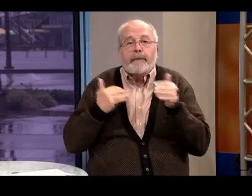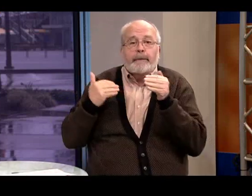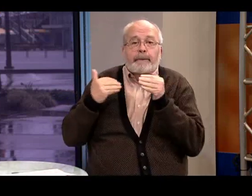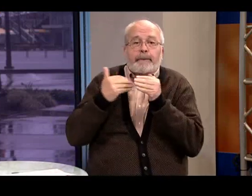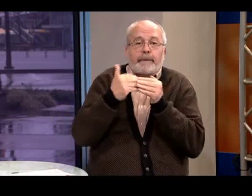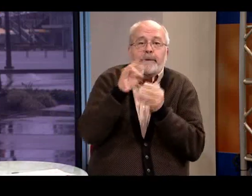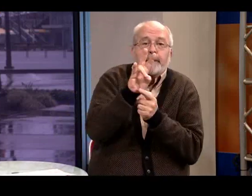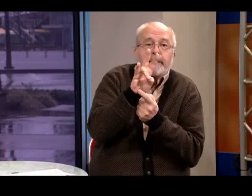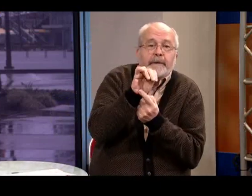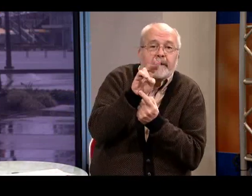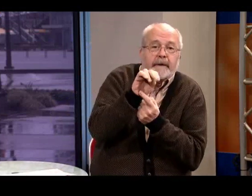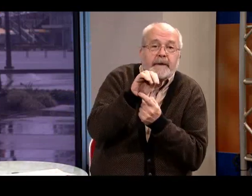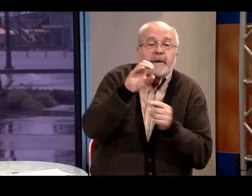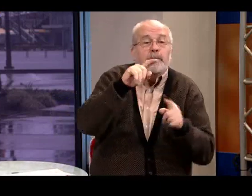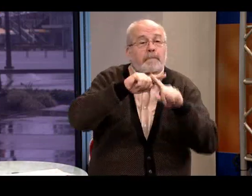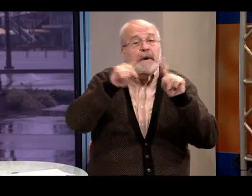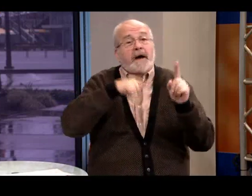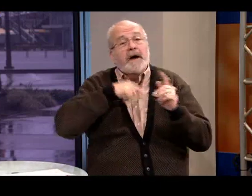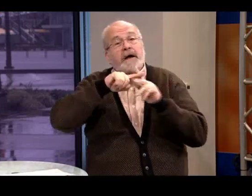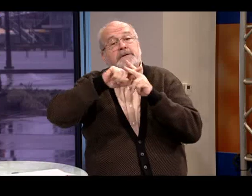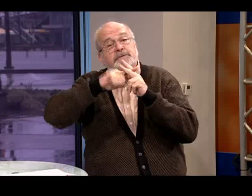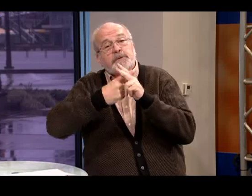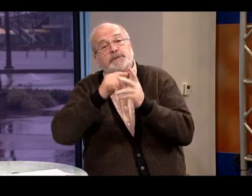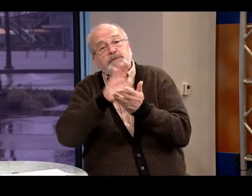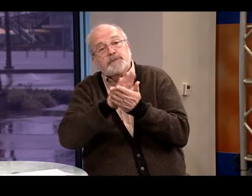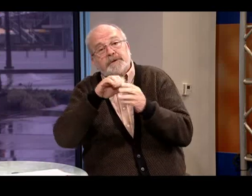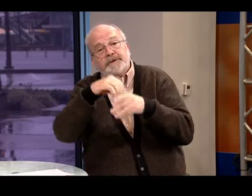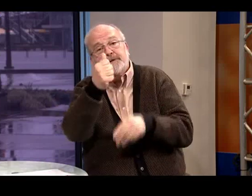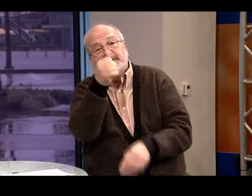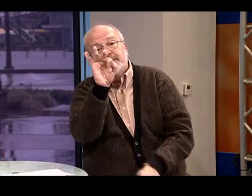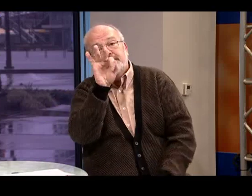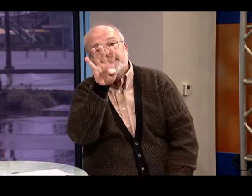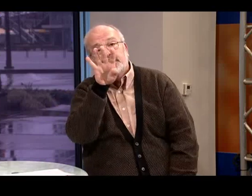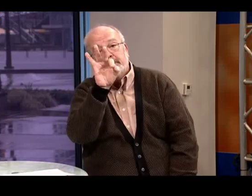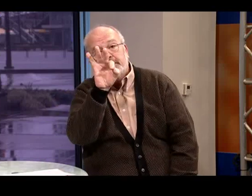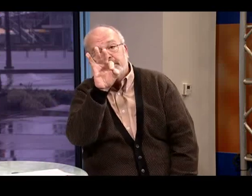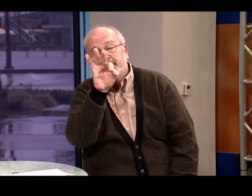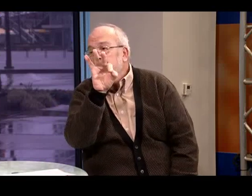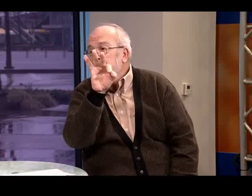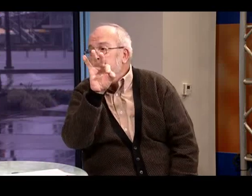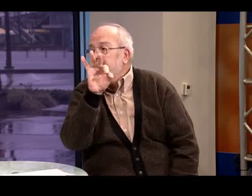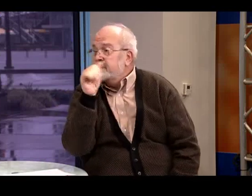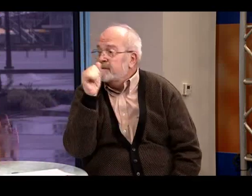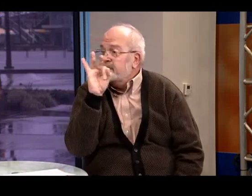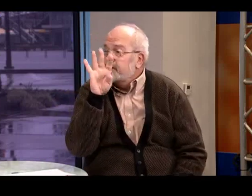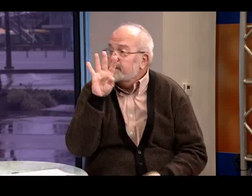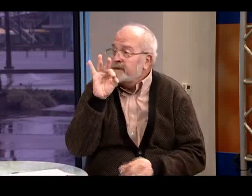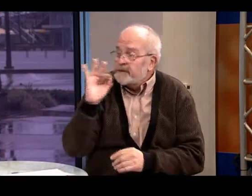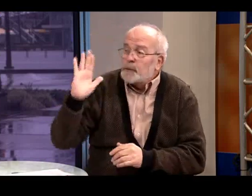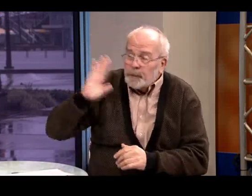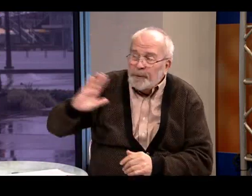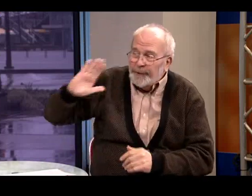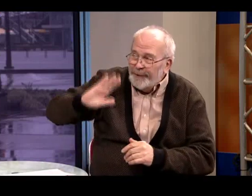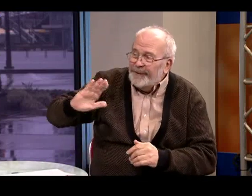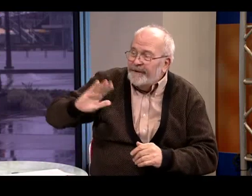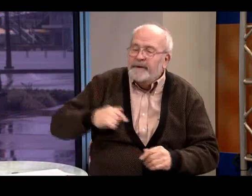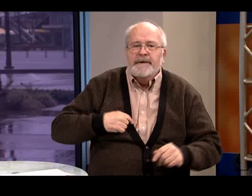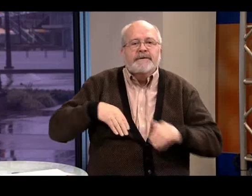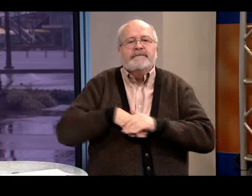And, you know, to admit, I'm getting up in my years here. I'm almost at 70 now. I was in school back in 1949, though,